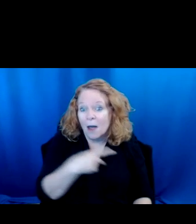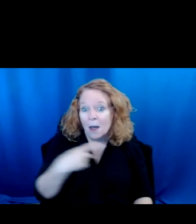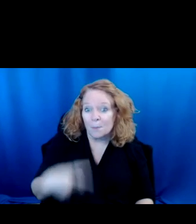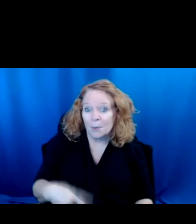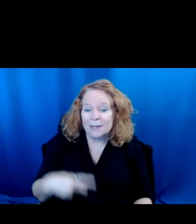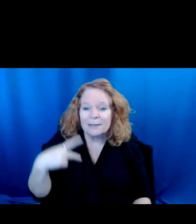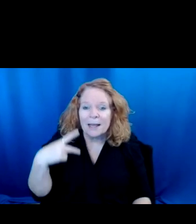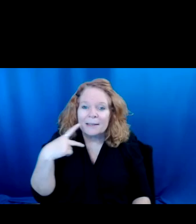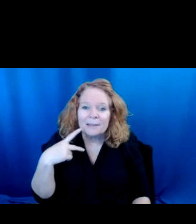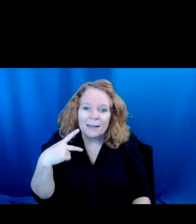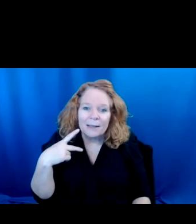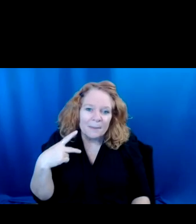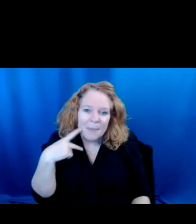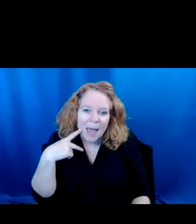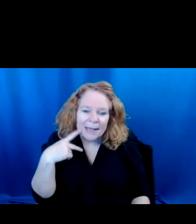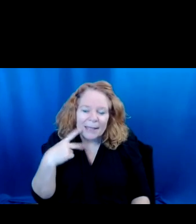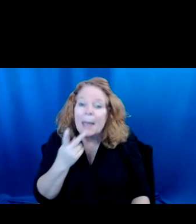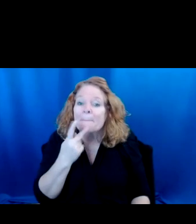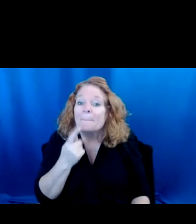Pink Ice Cream Parlour.